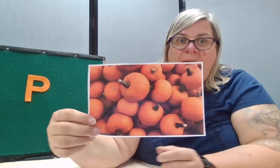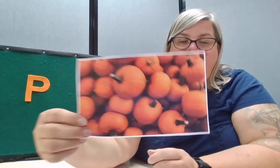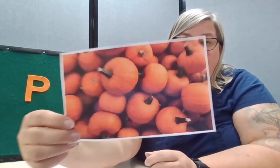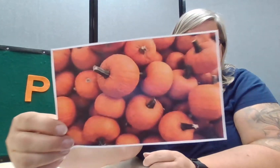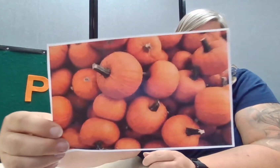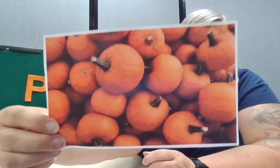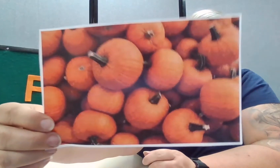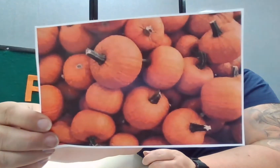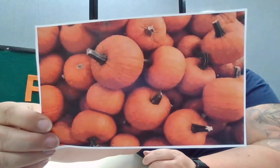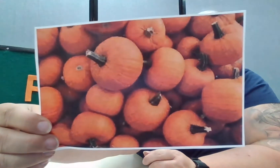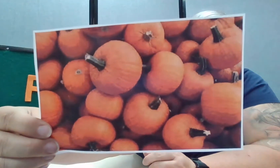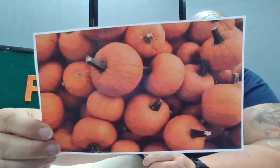pumpkin.